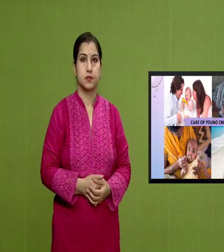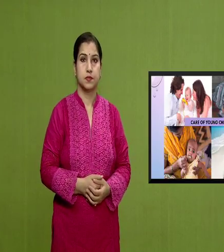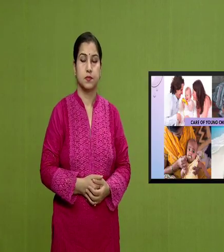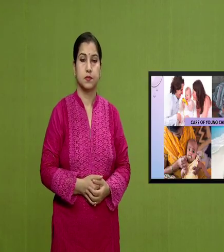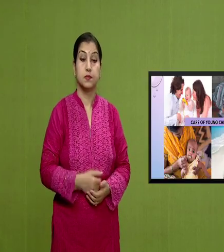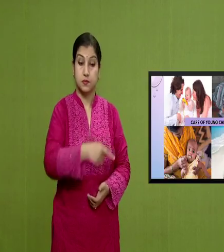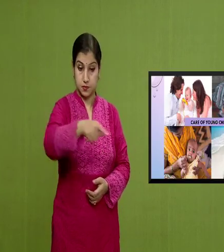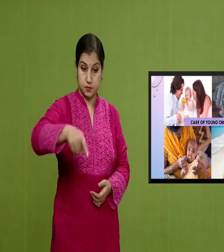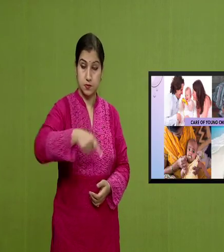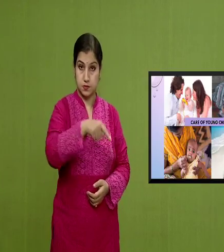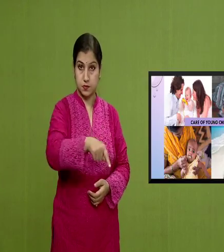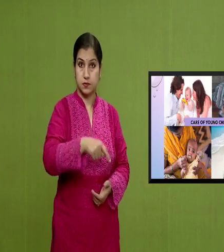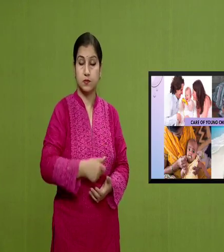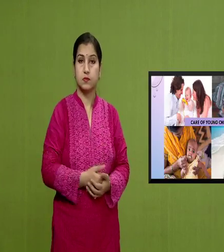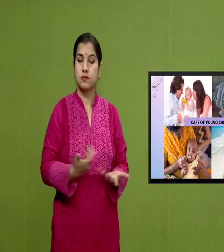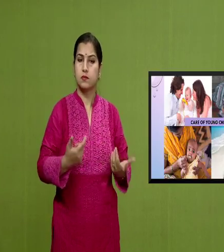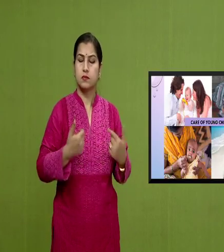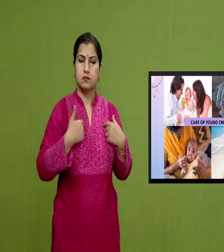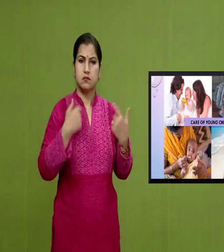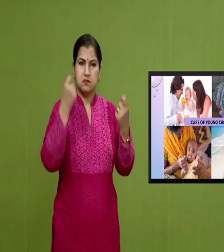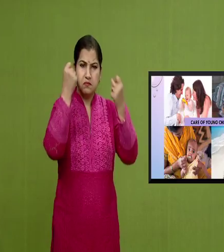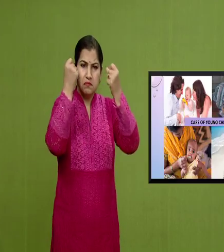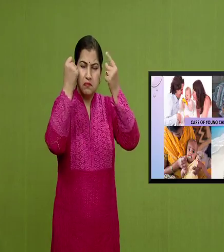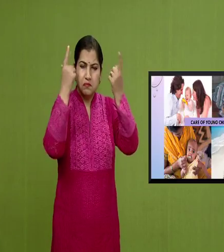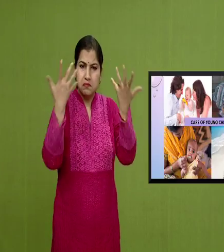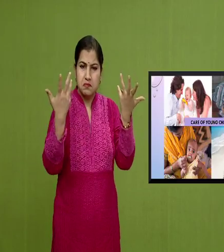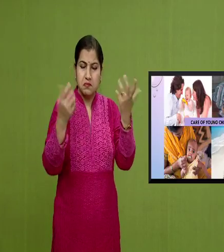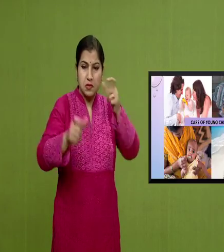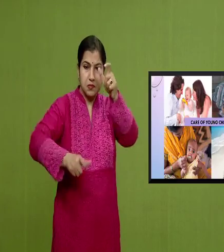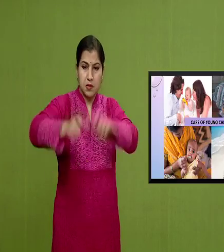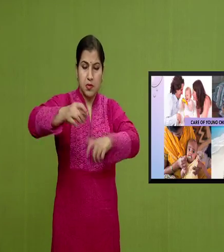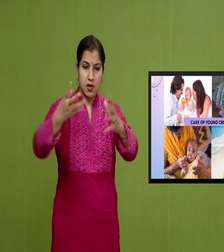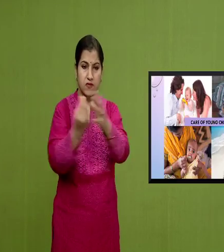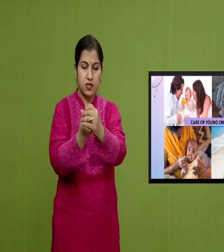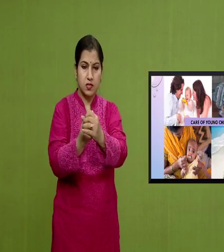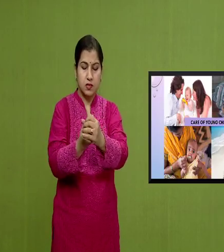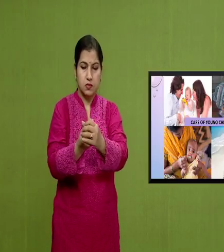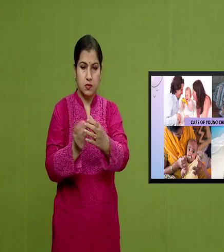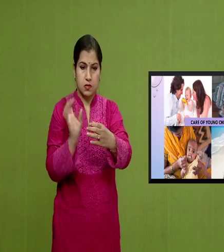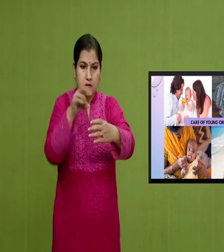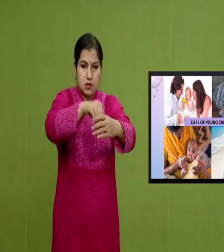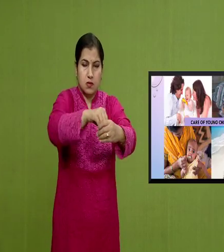They are unable to get along with others.